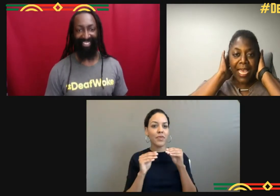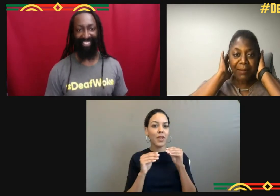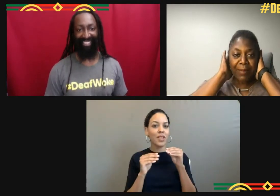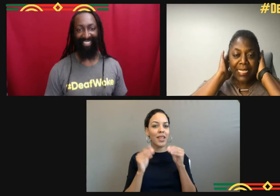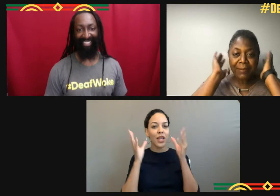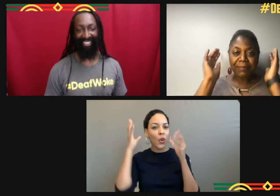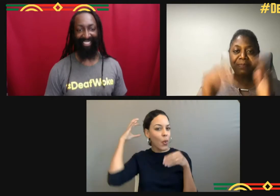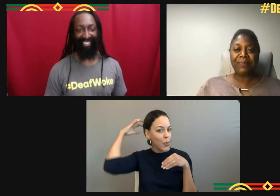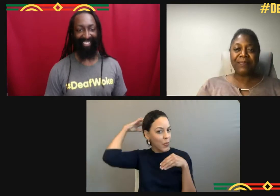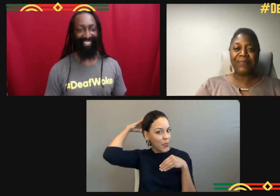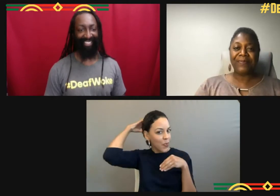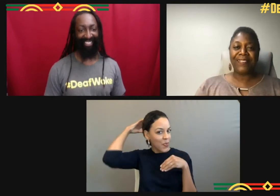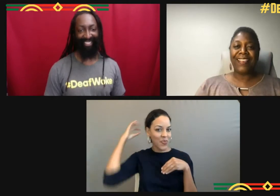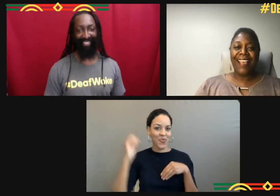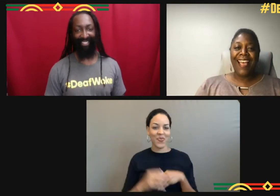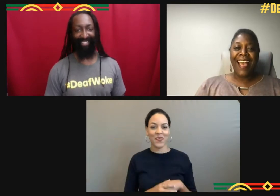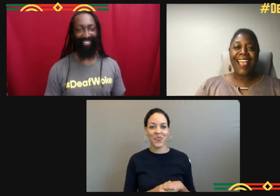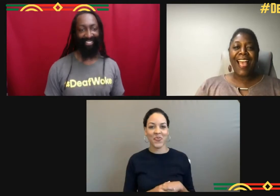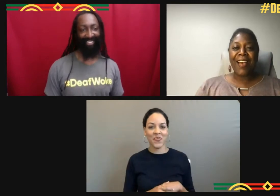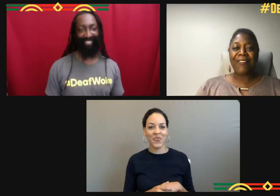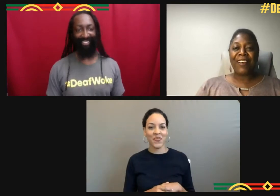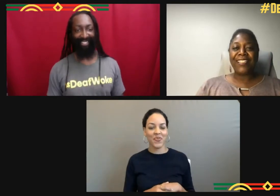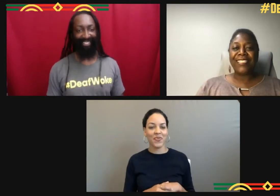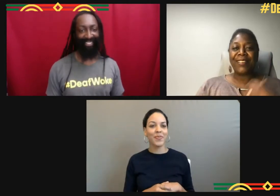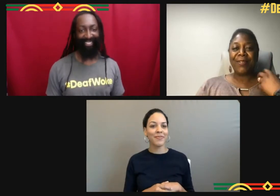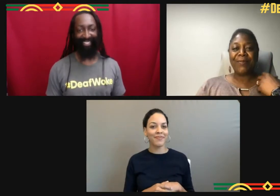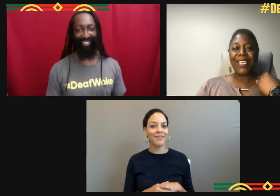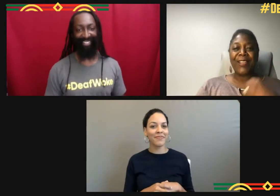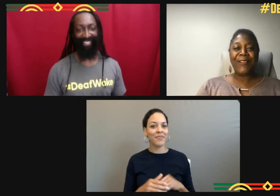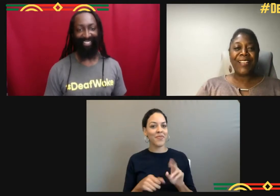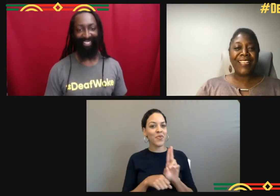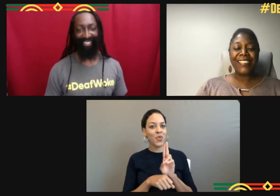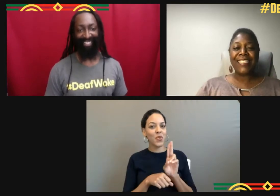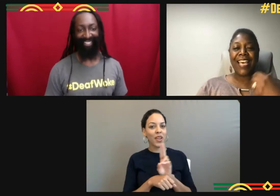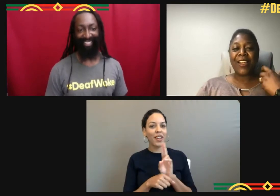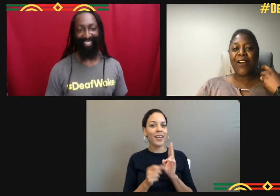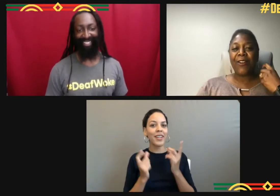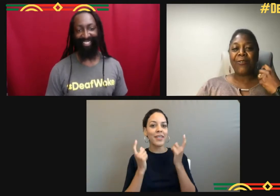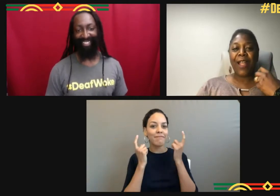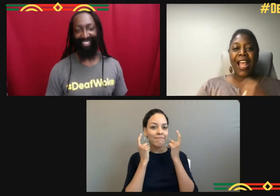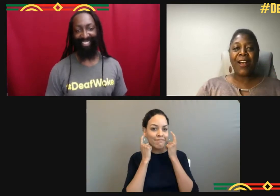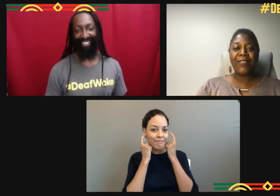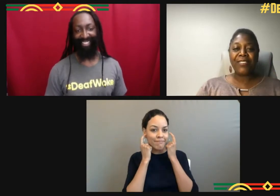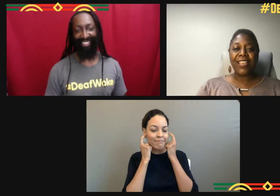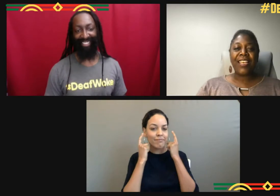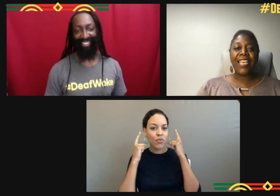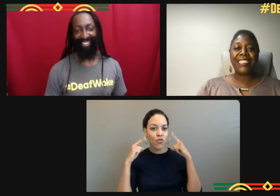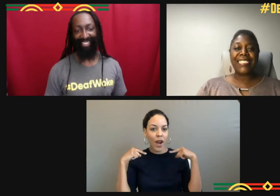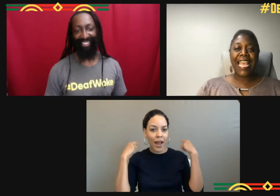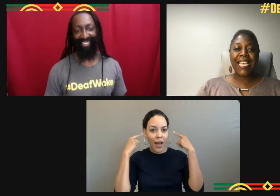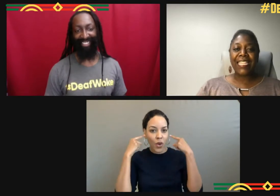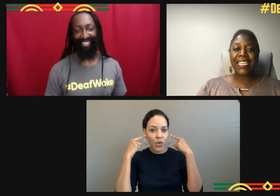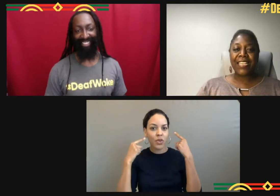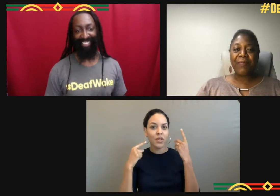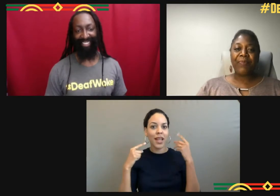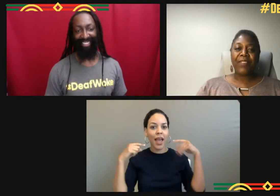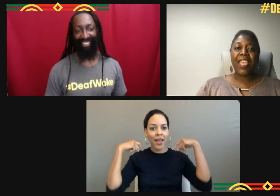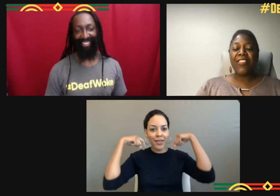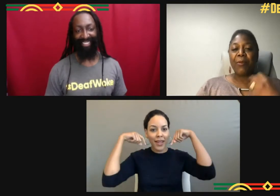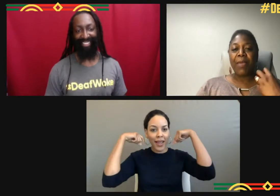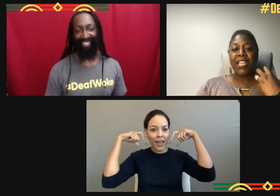bun behind me. I have on some earrings that are round and